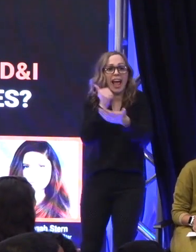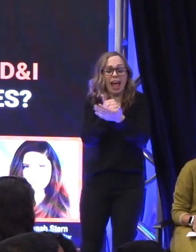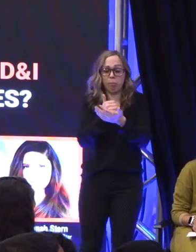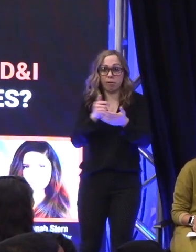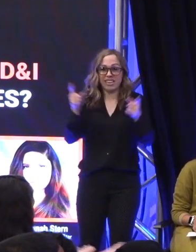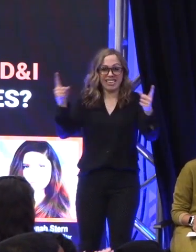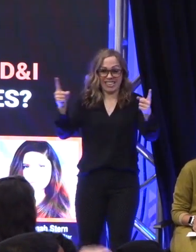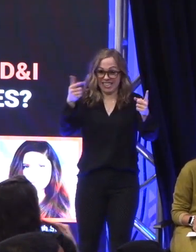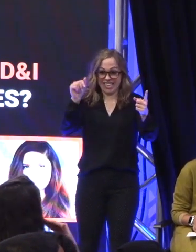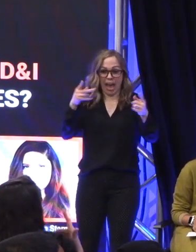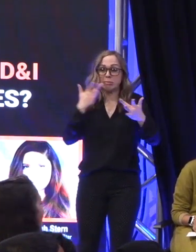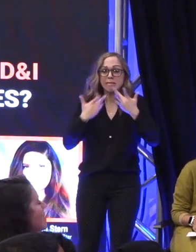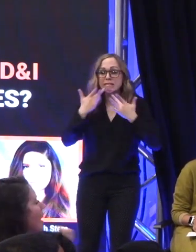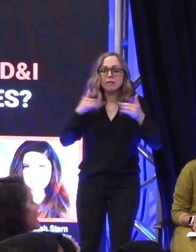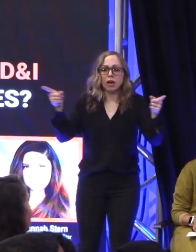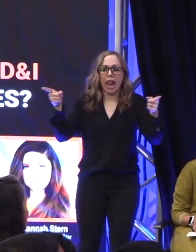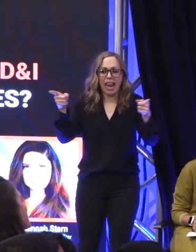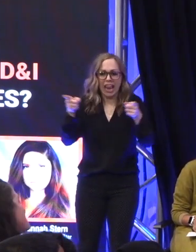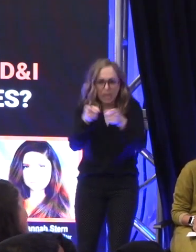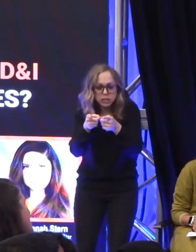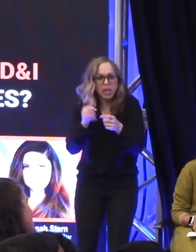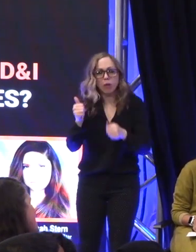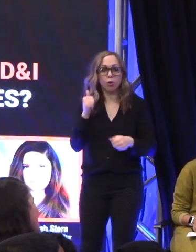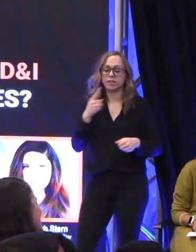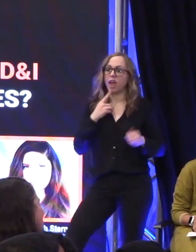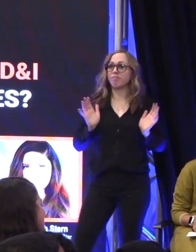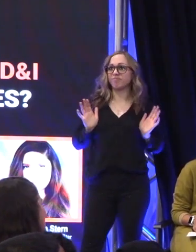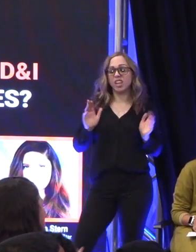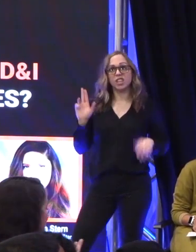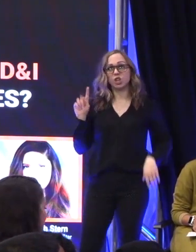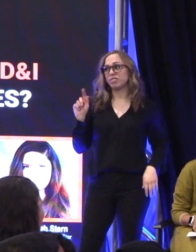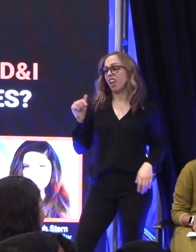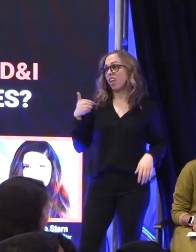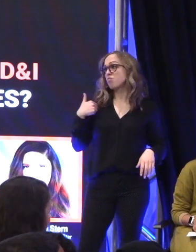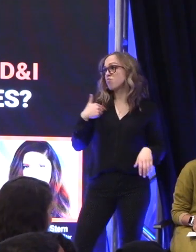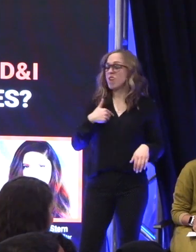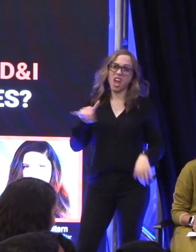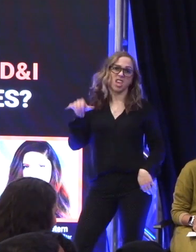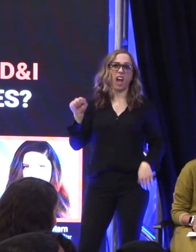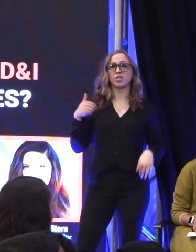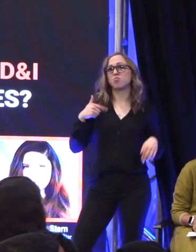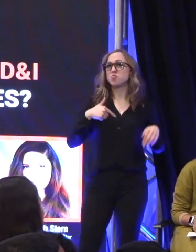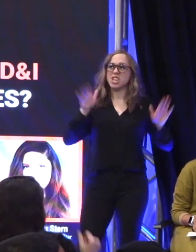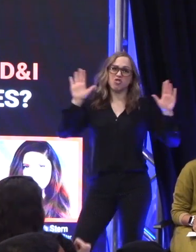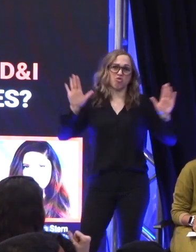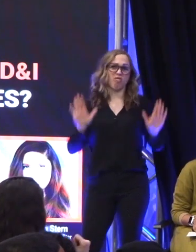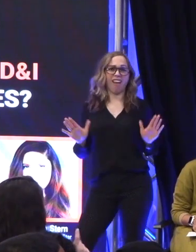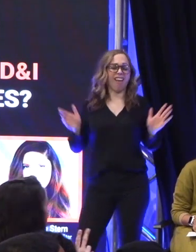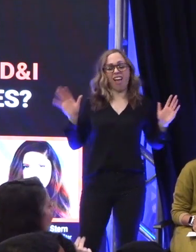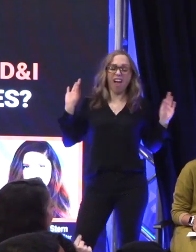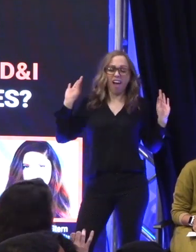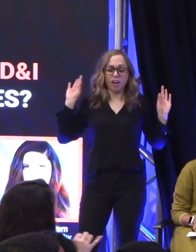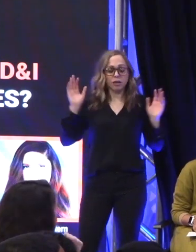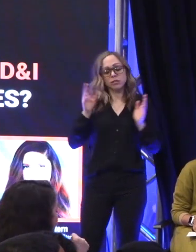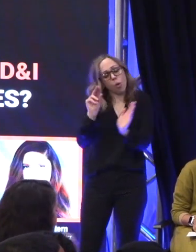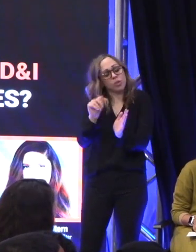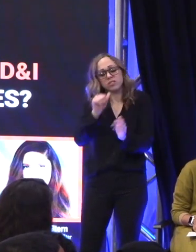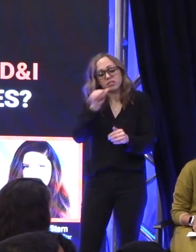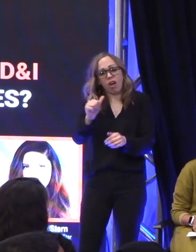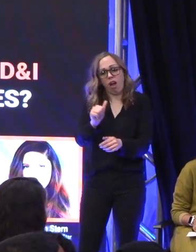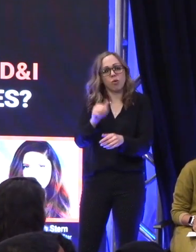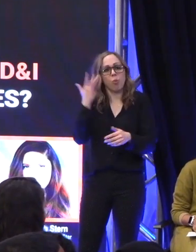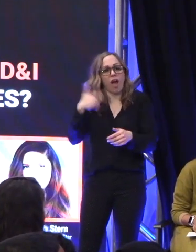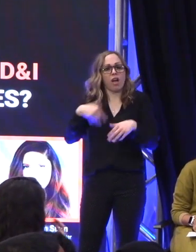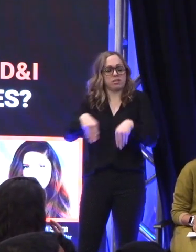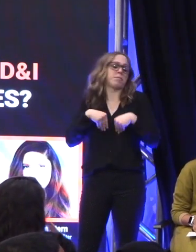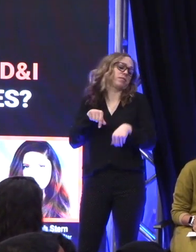so I'm not going to sit here and say, oh my goodness, you know, UTA, we are, yes, let me toot our own horns. That's not why I took the